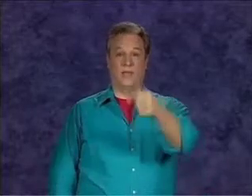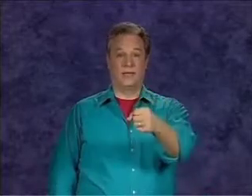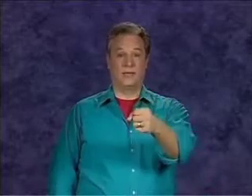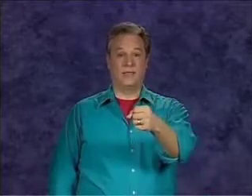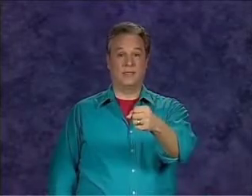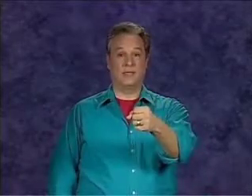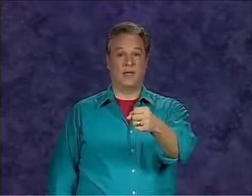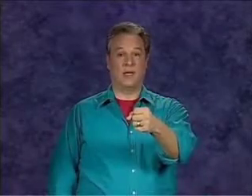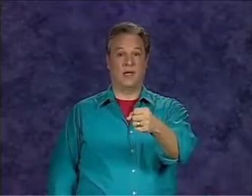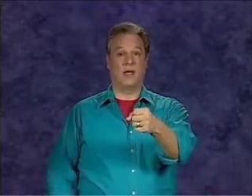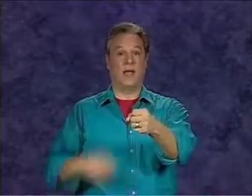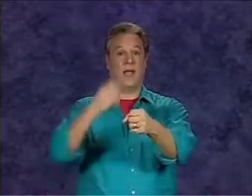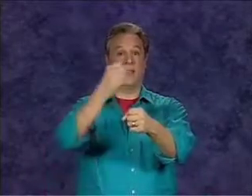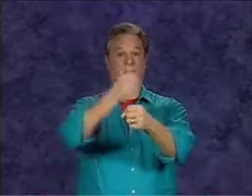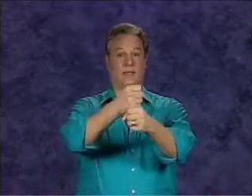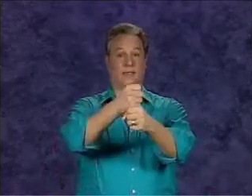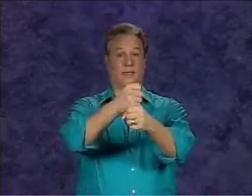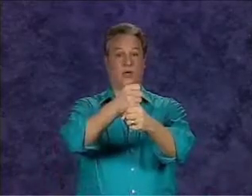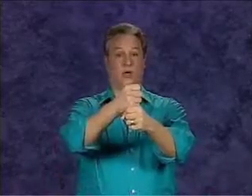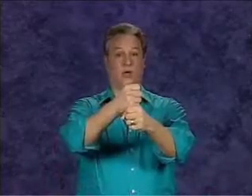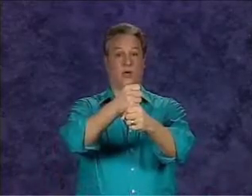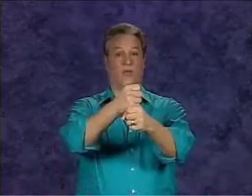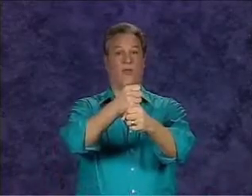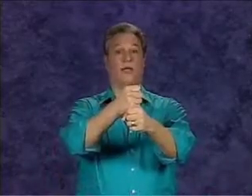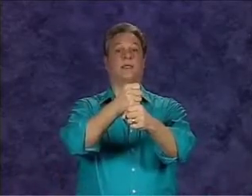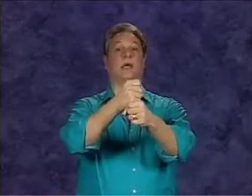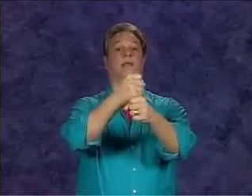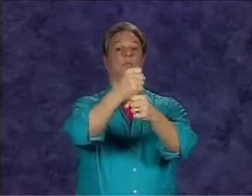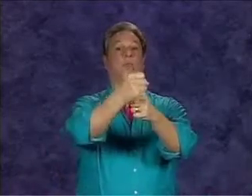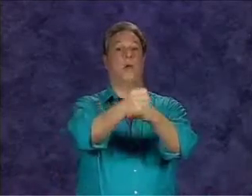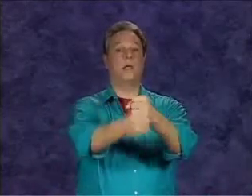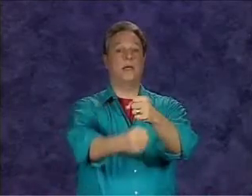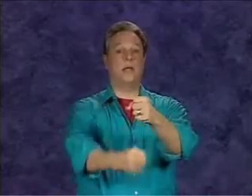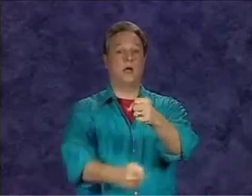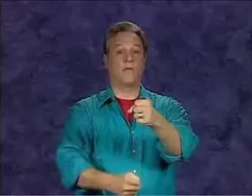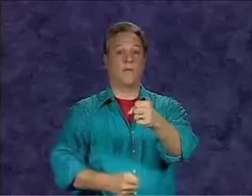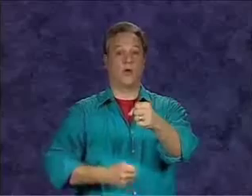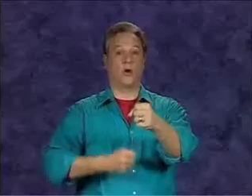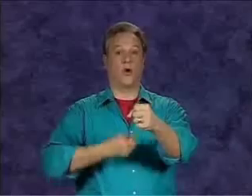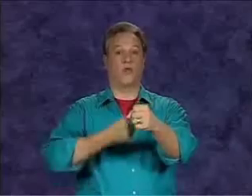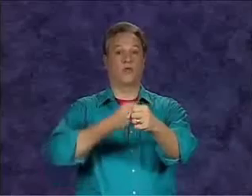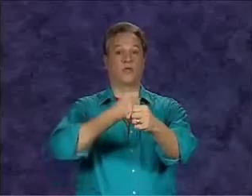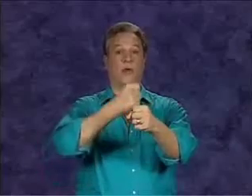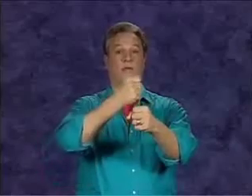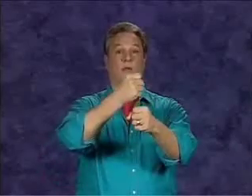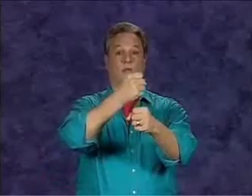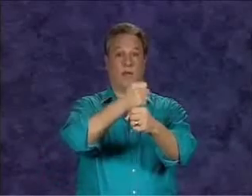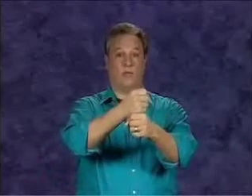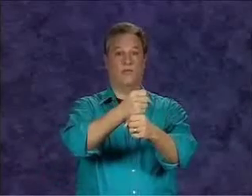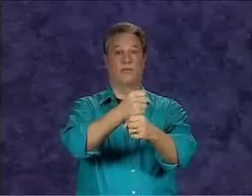This is the sun and this is the earth. It takes 1 year for the earth to travel around the